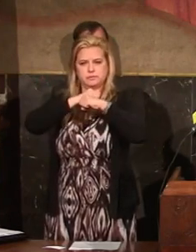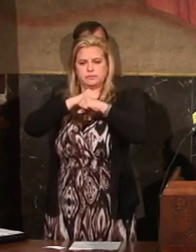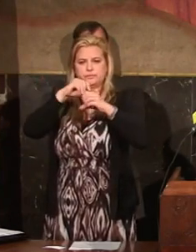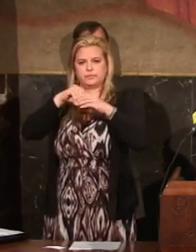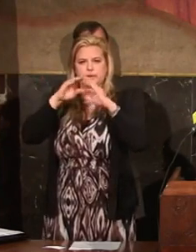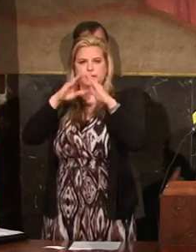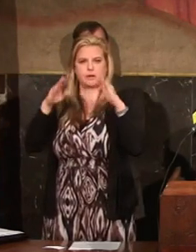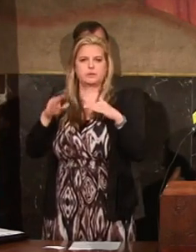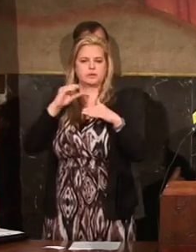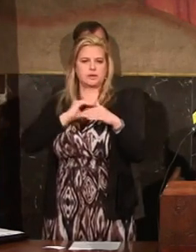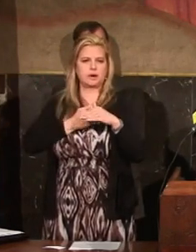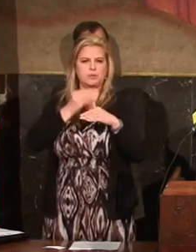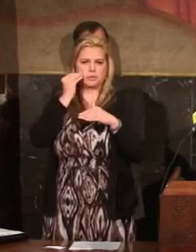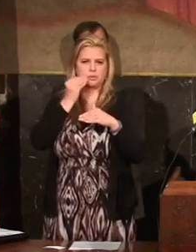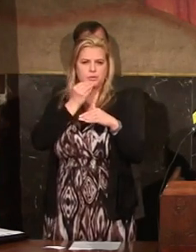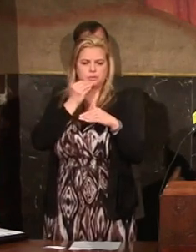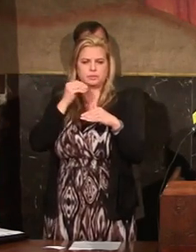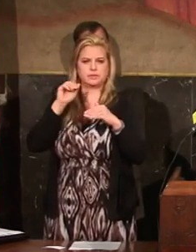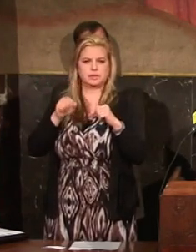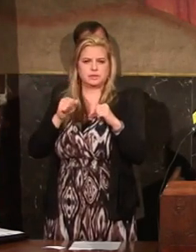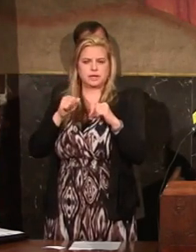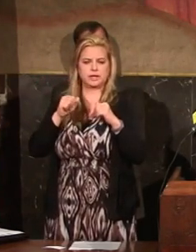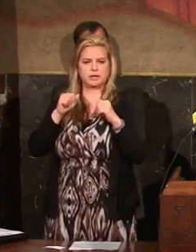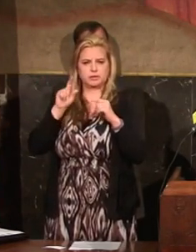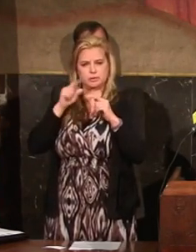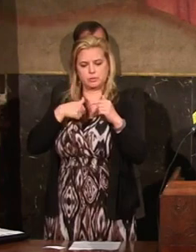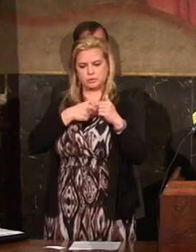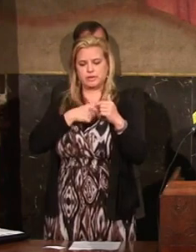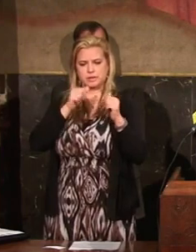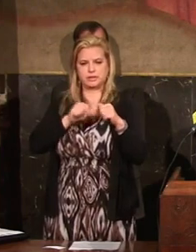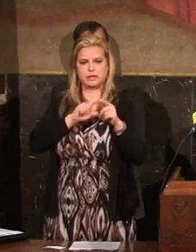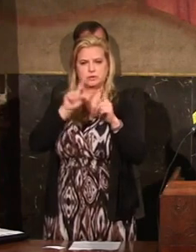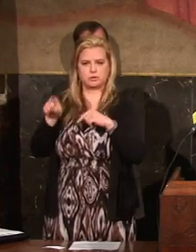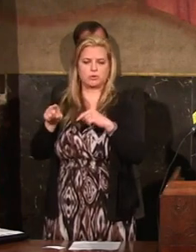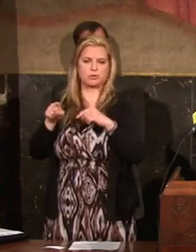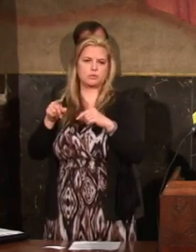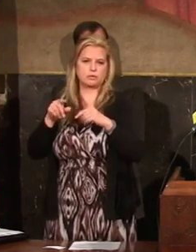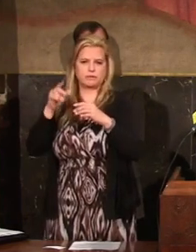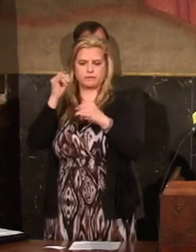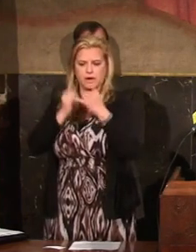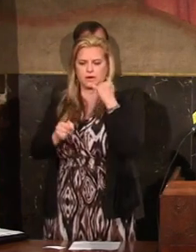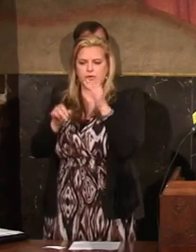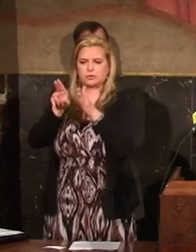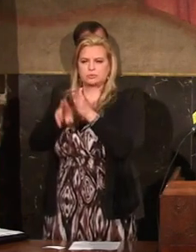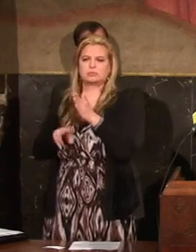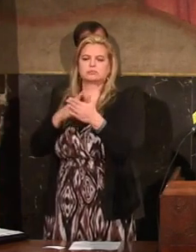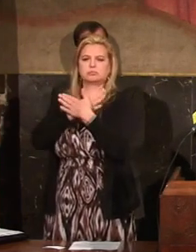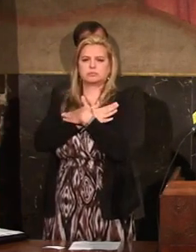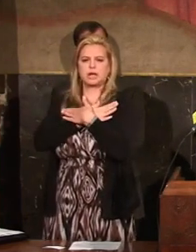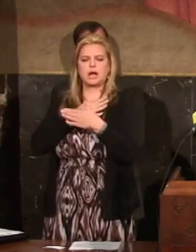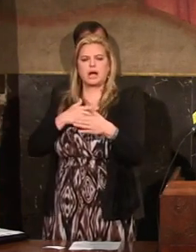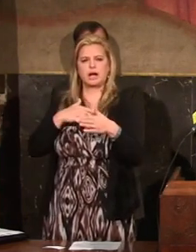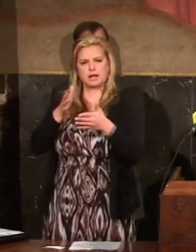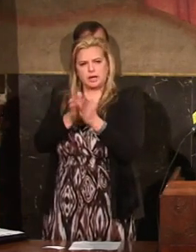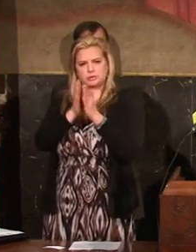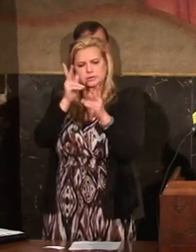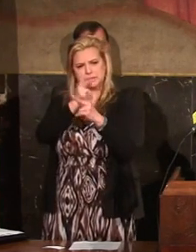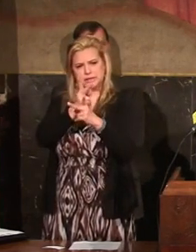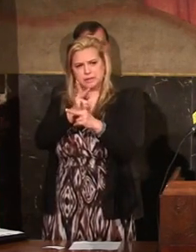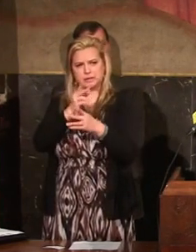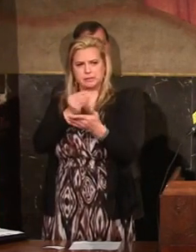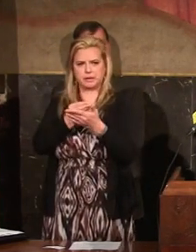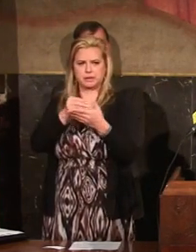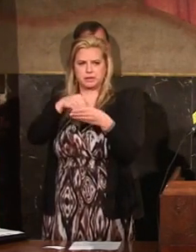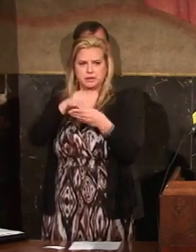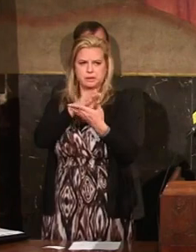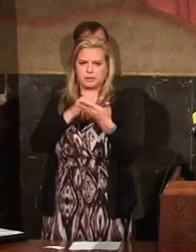homes, and so that we could go at a final resting place. And I ask that you choose to keep that money in the budget for that. Thank you.